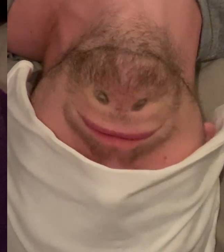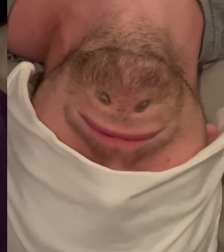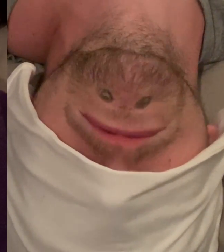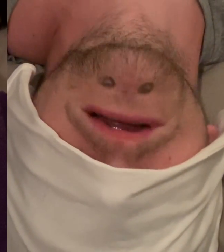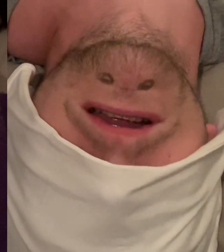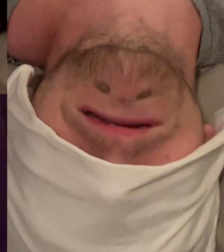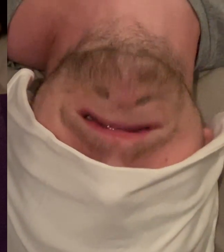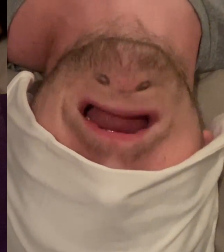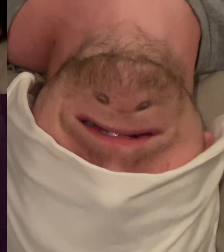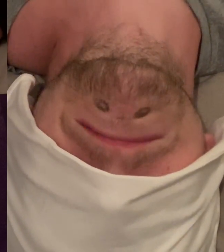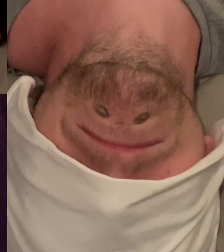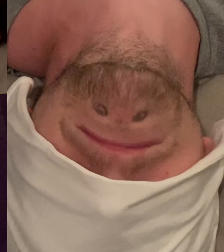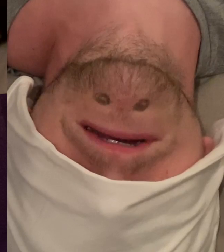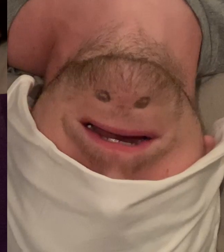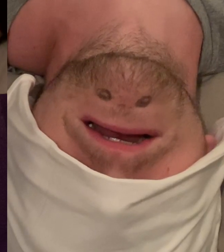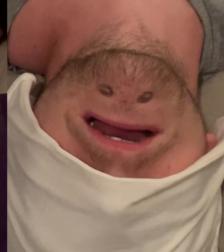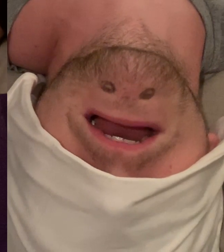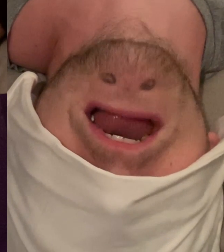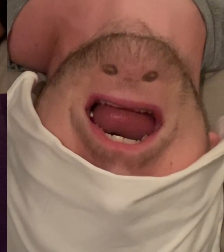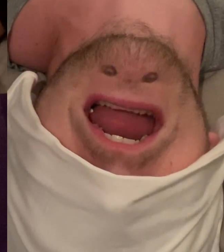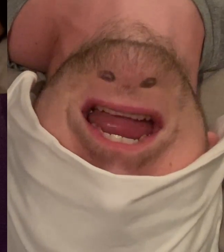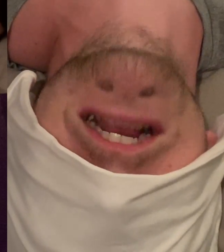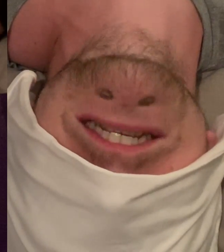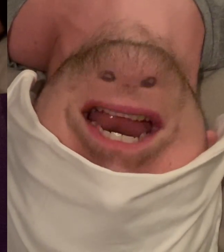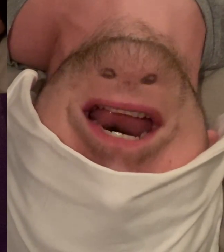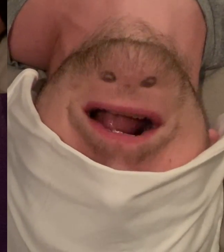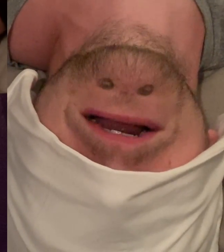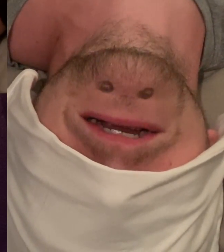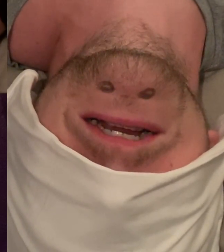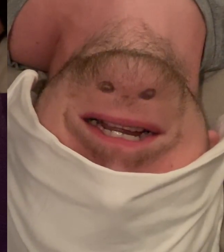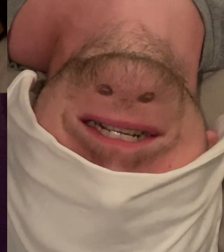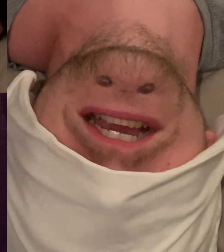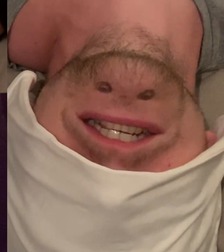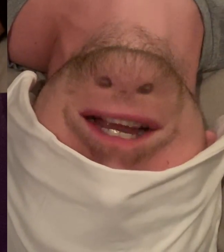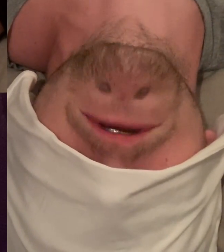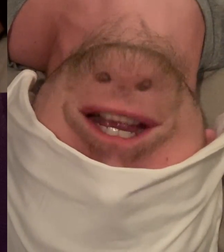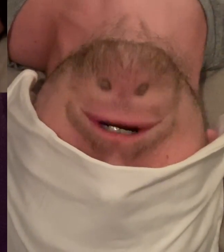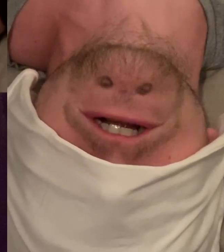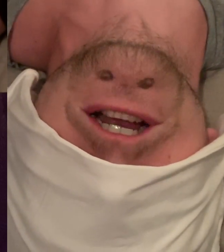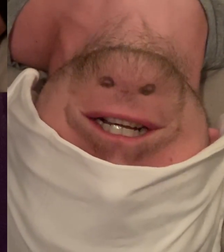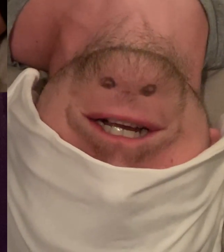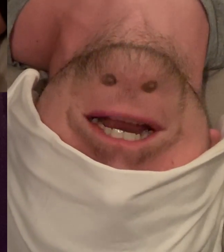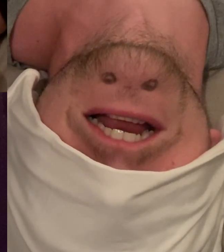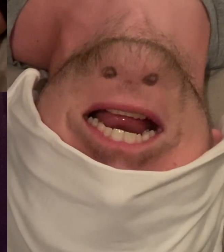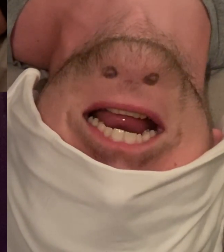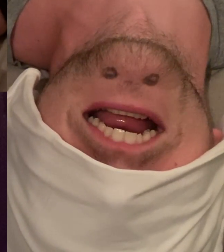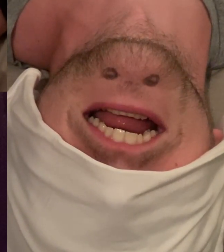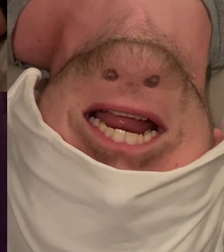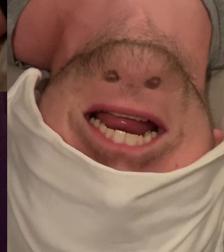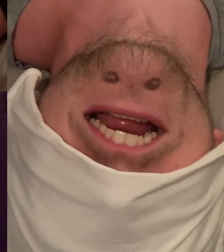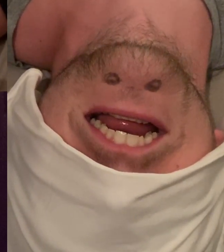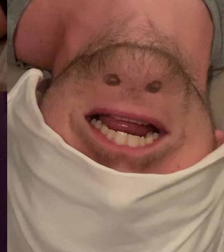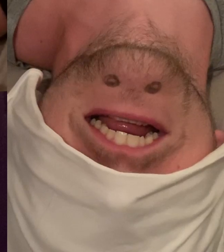go. Do you? Yes. What is it? ASL Teaching Resources.